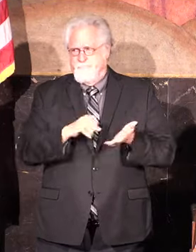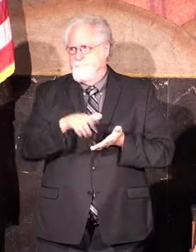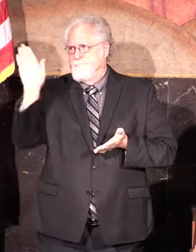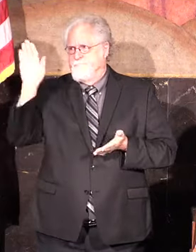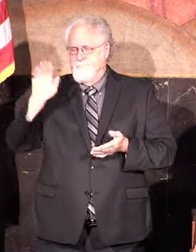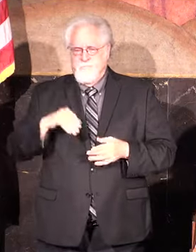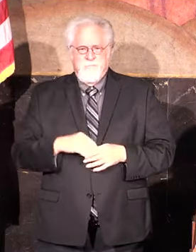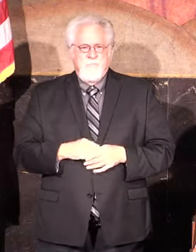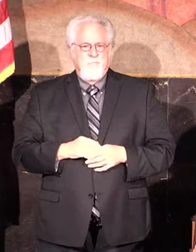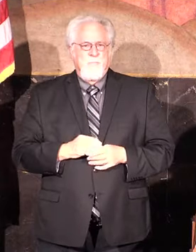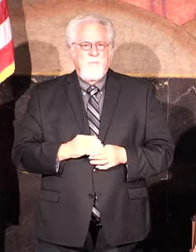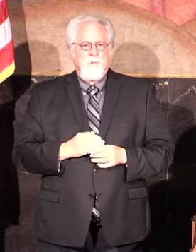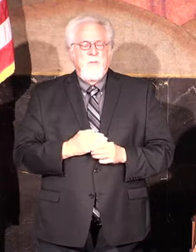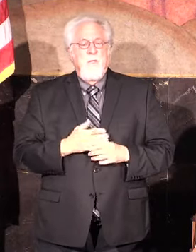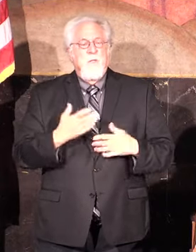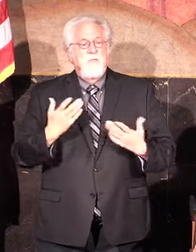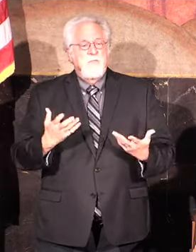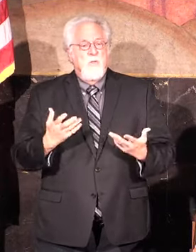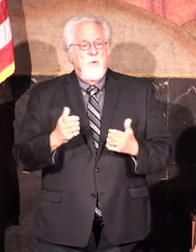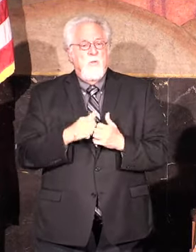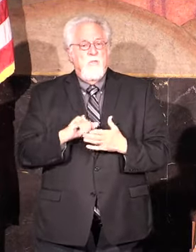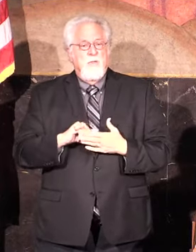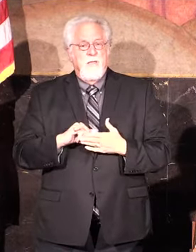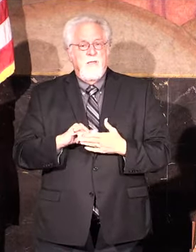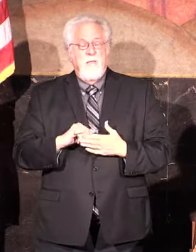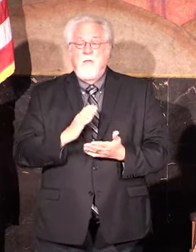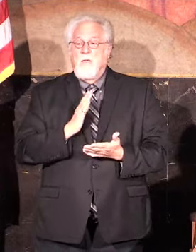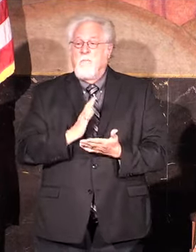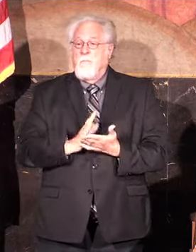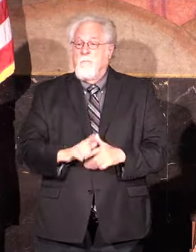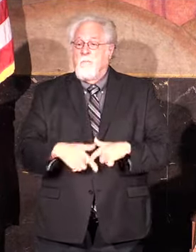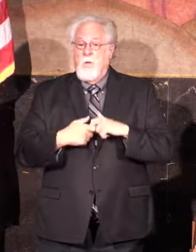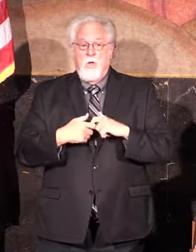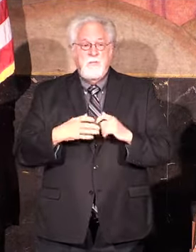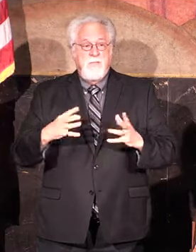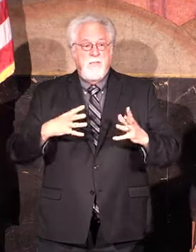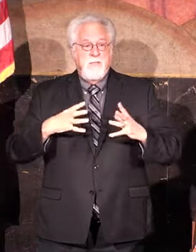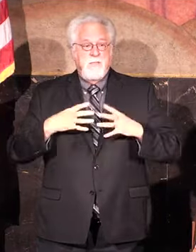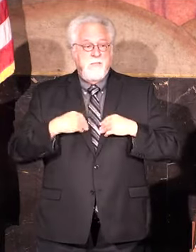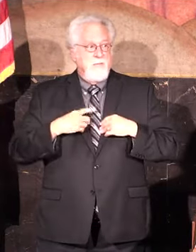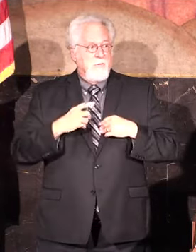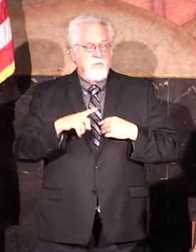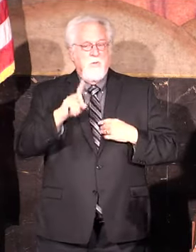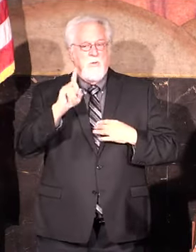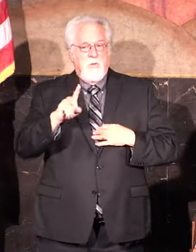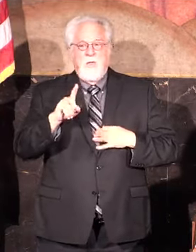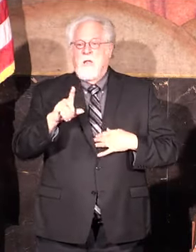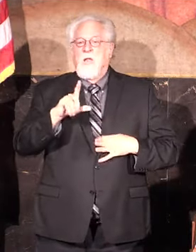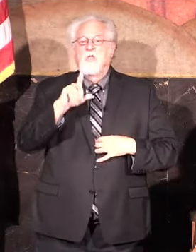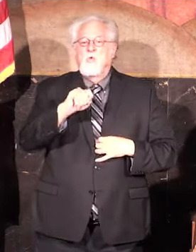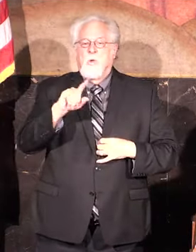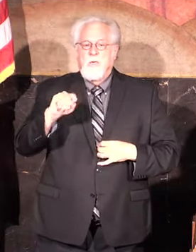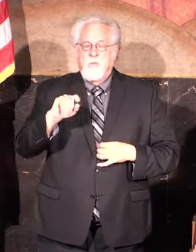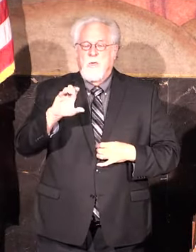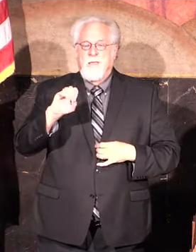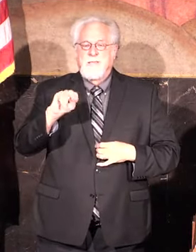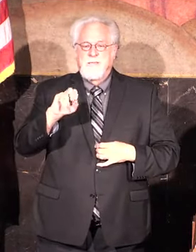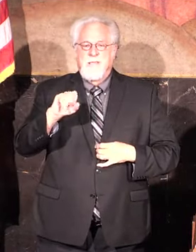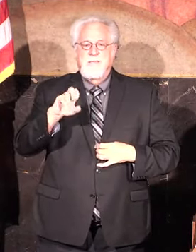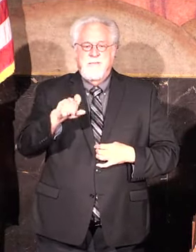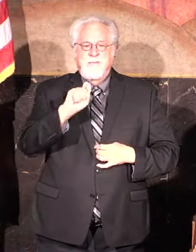to make that happen. So with that, I'm going to pause and take your call. Oh, by the way, that's 2020census.gov. Go